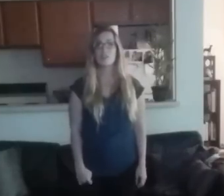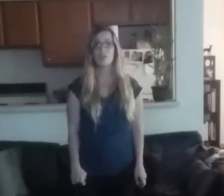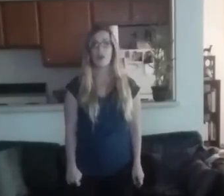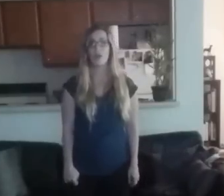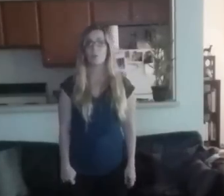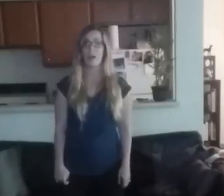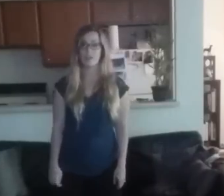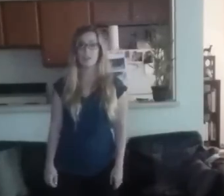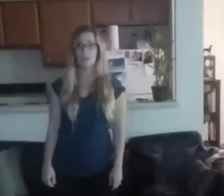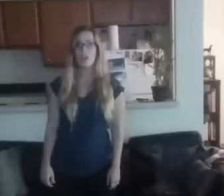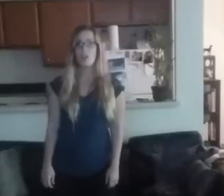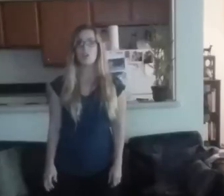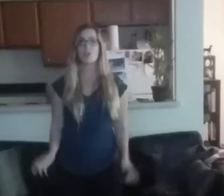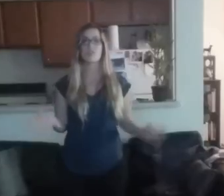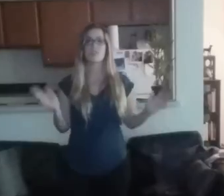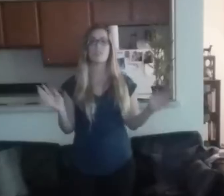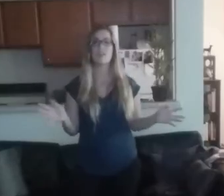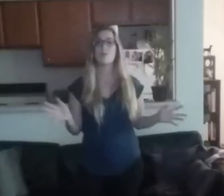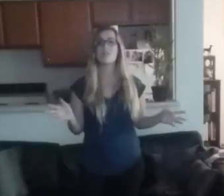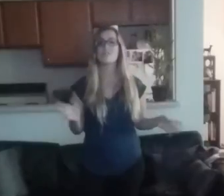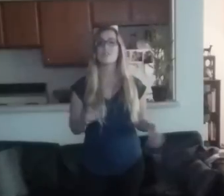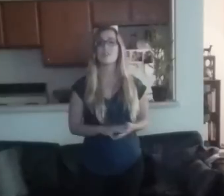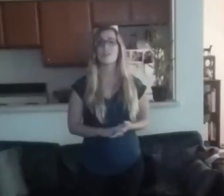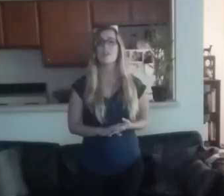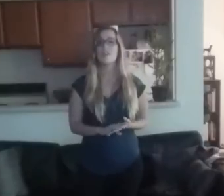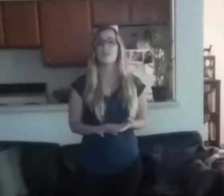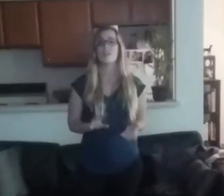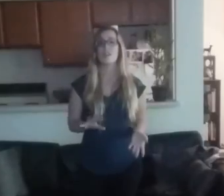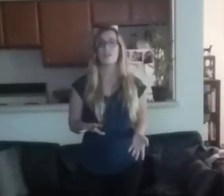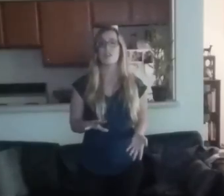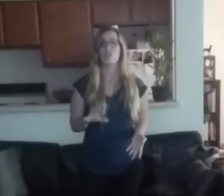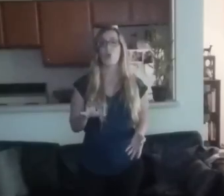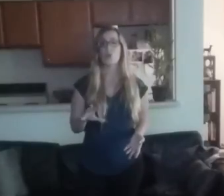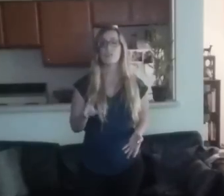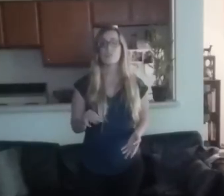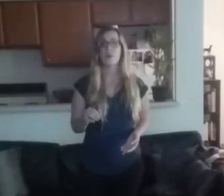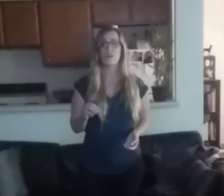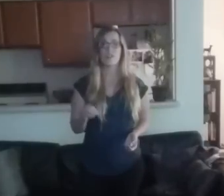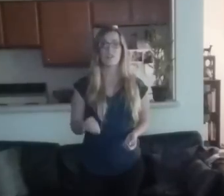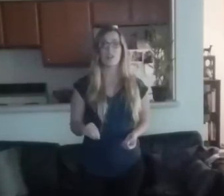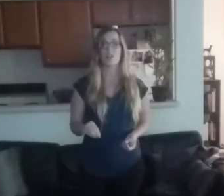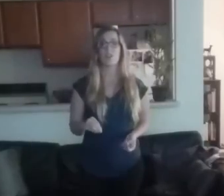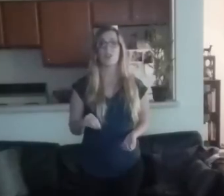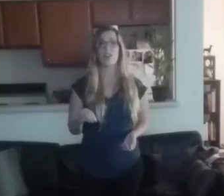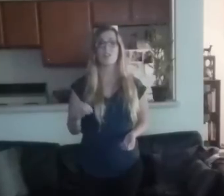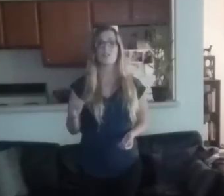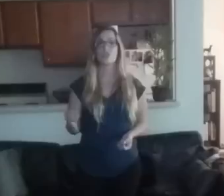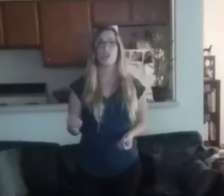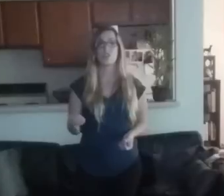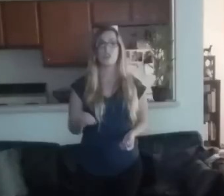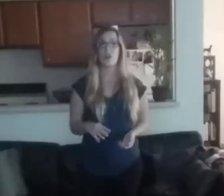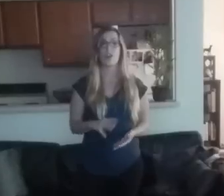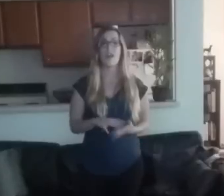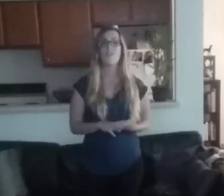Keystone Chiropractic notes that the ligaments needed to hold the spine together get stretched out